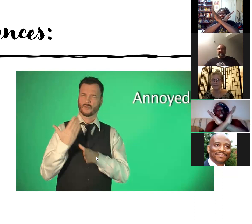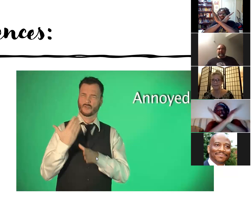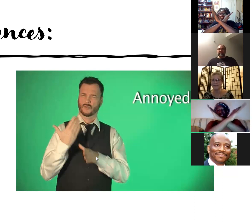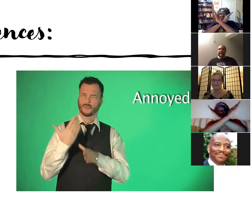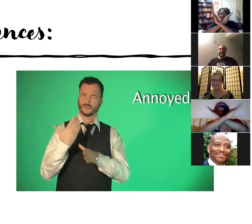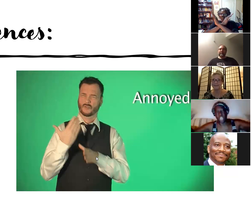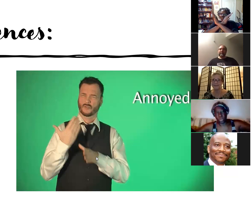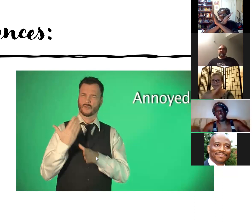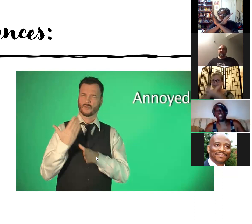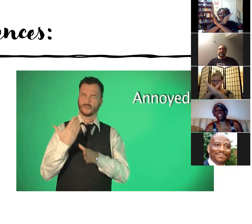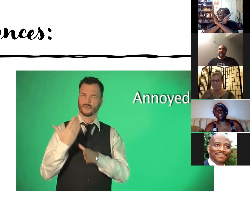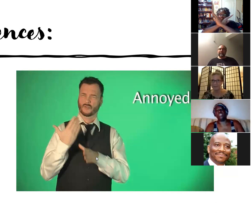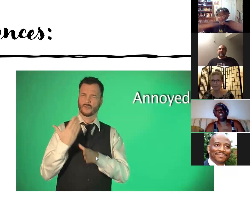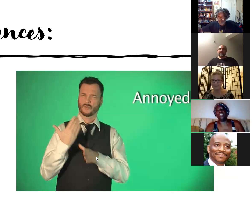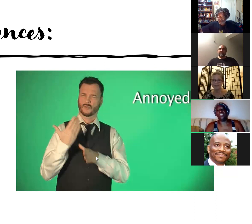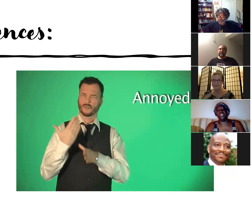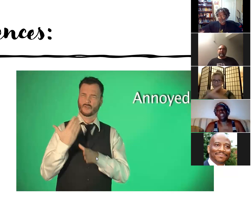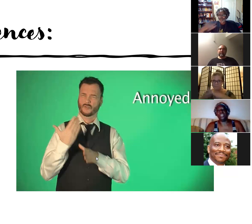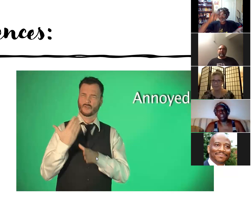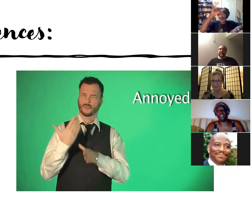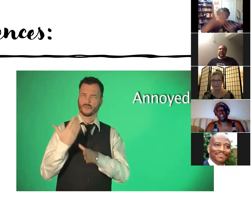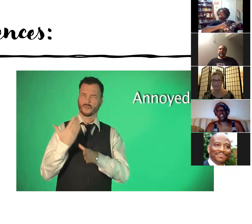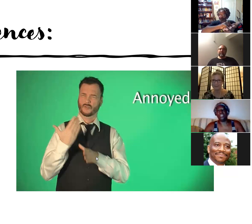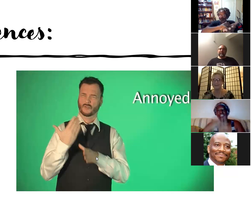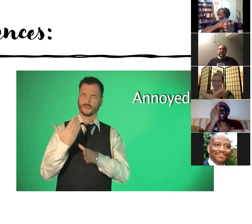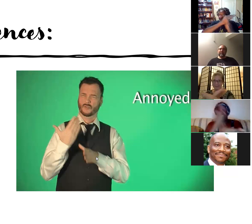do this. It's okay. Don't. Don't.